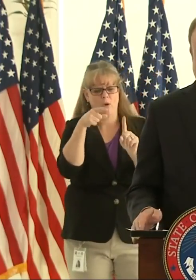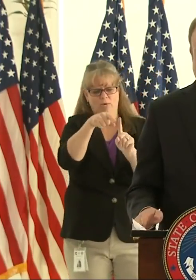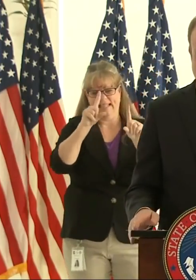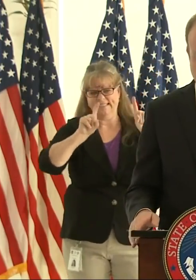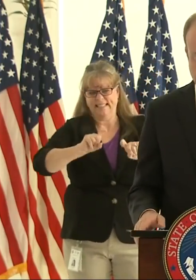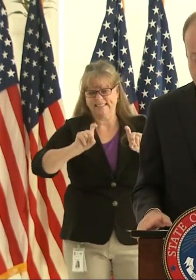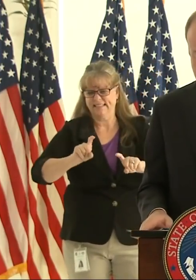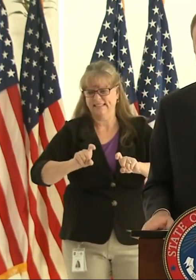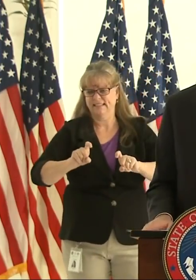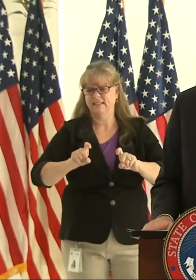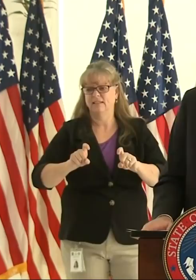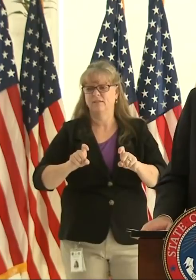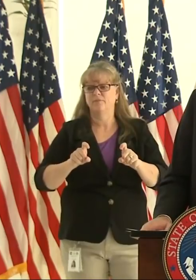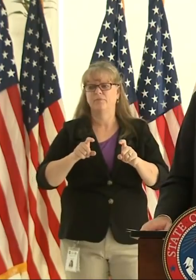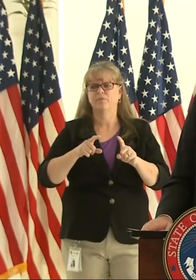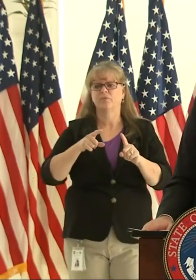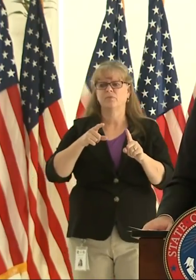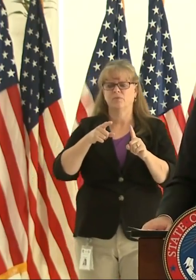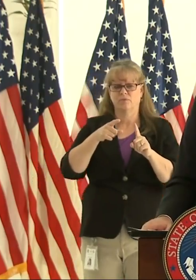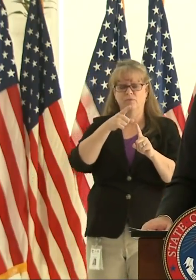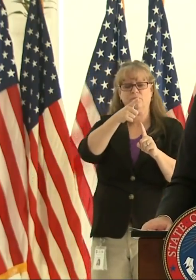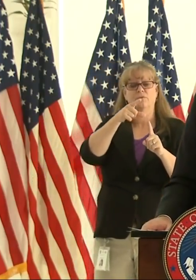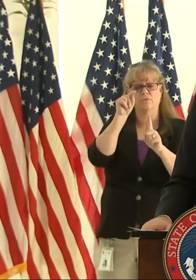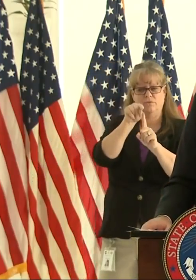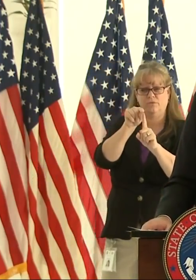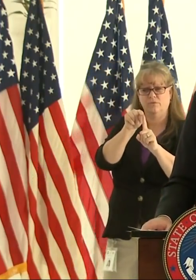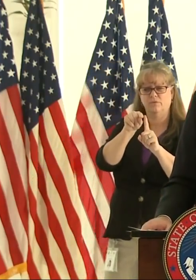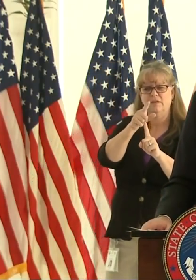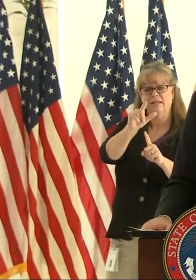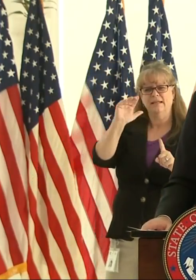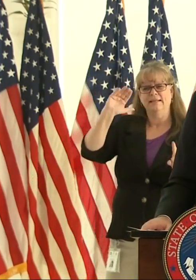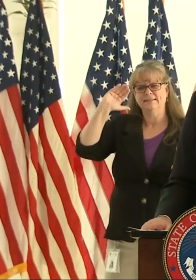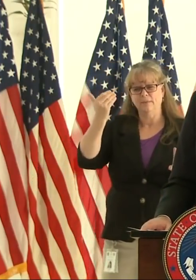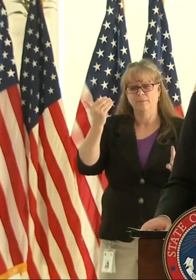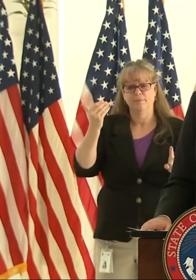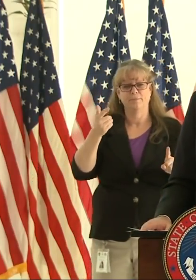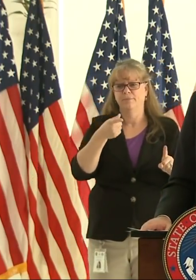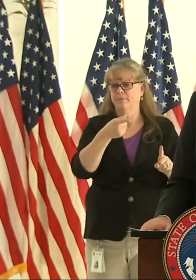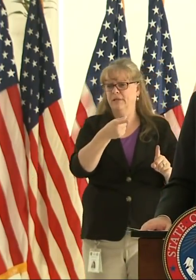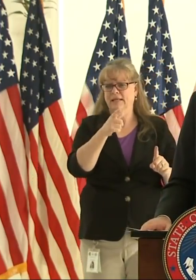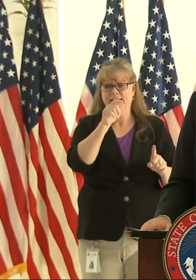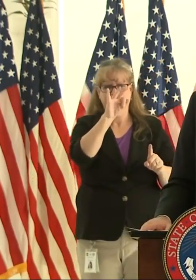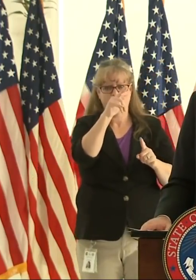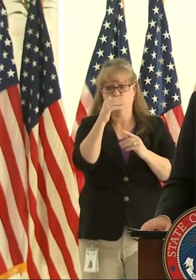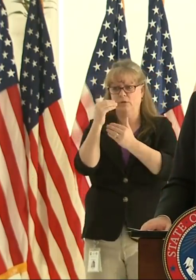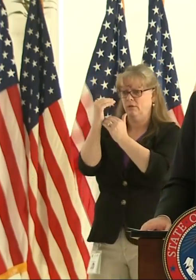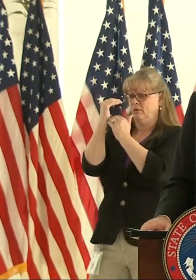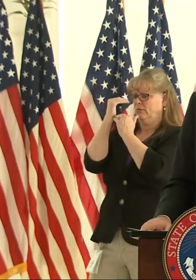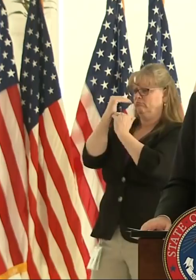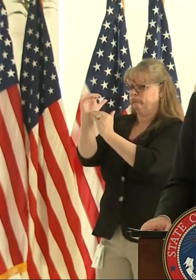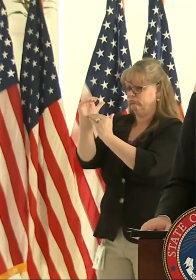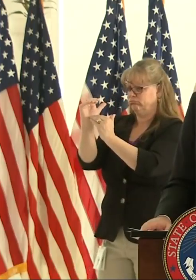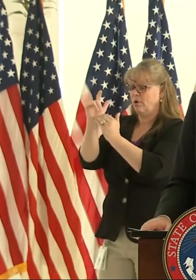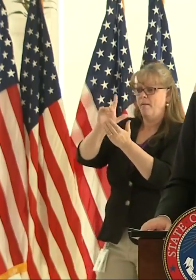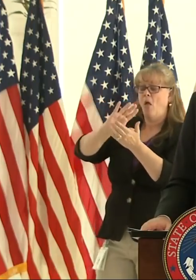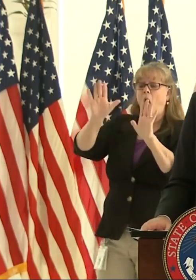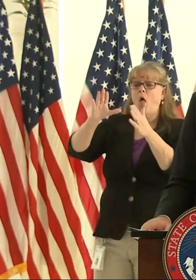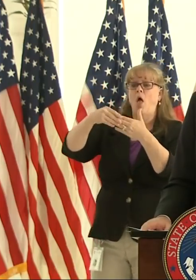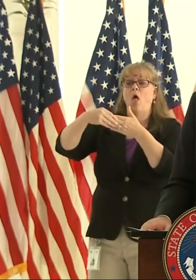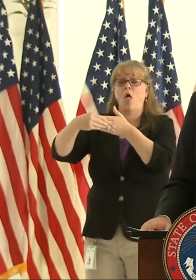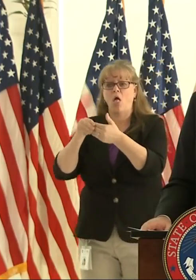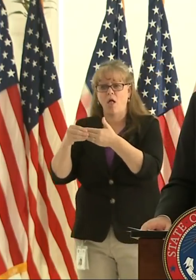seems like you were kind of saying that the relaxed restrictions can kind of move ahead separately of that. Can you really decouple mass